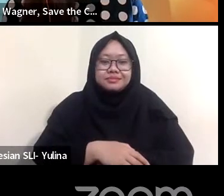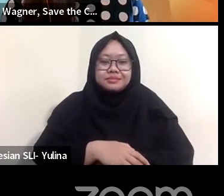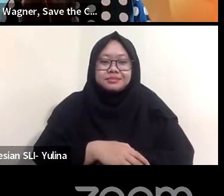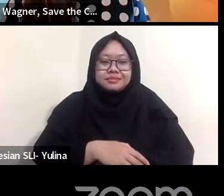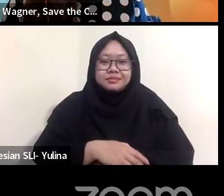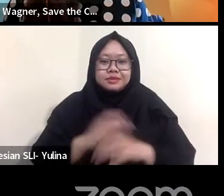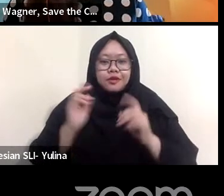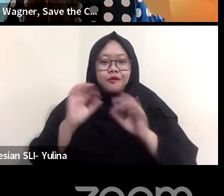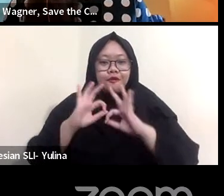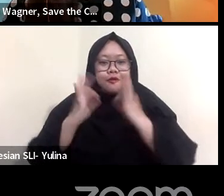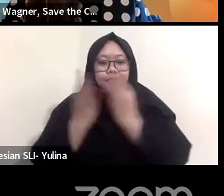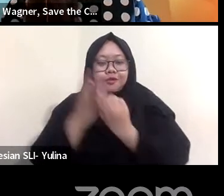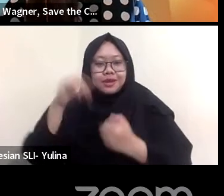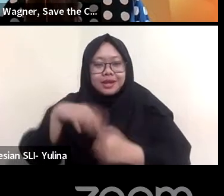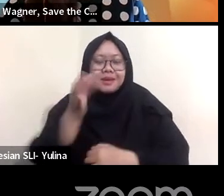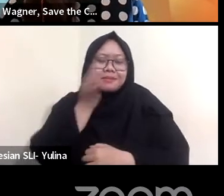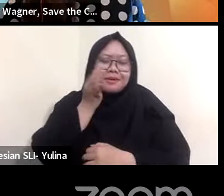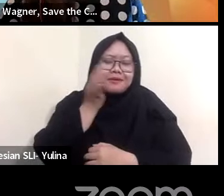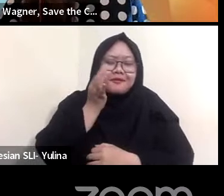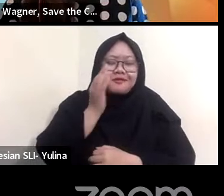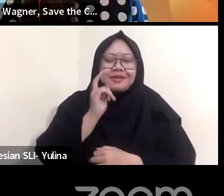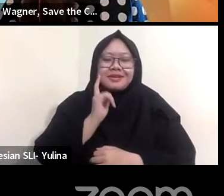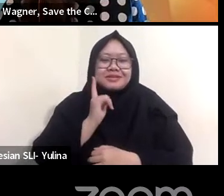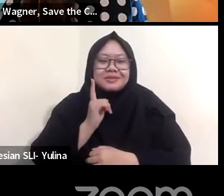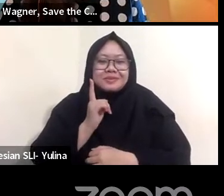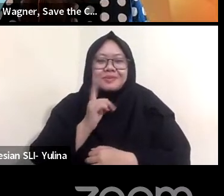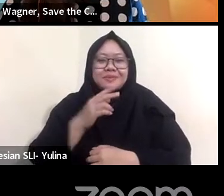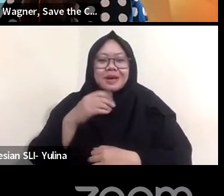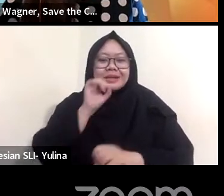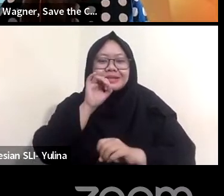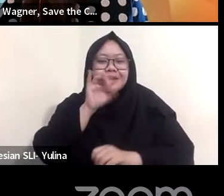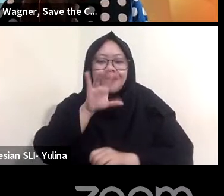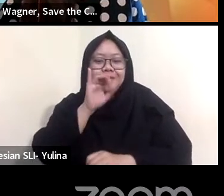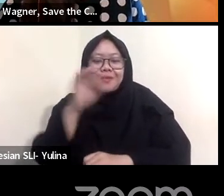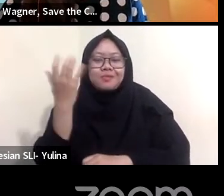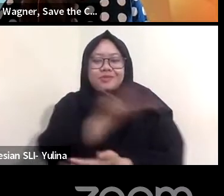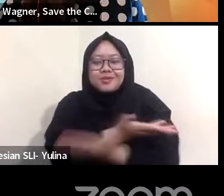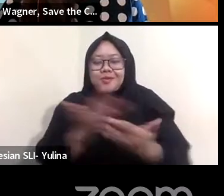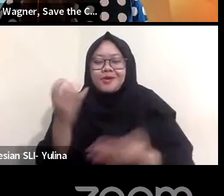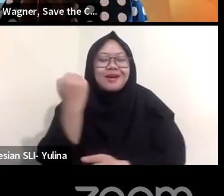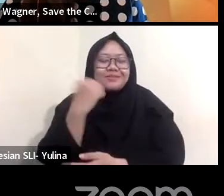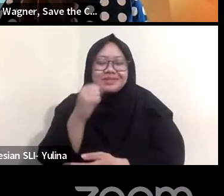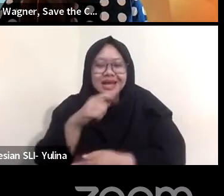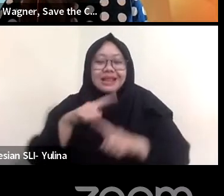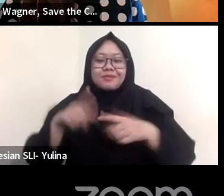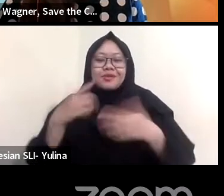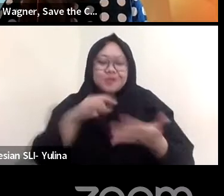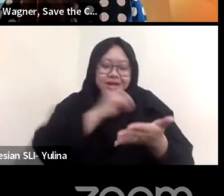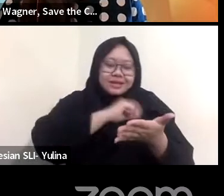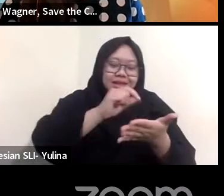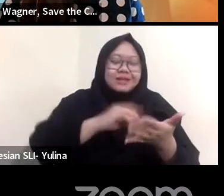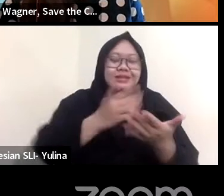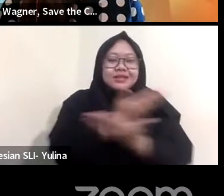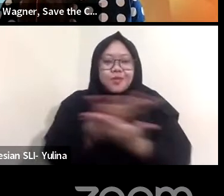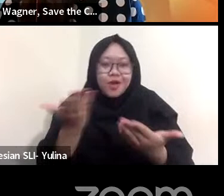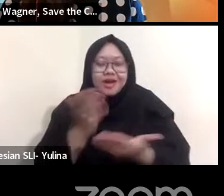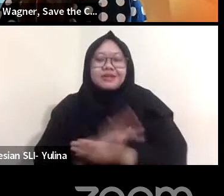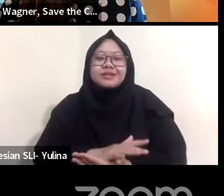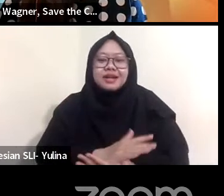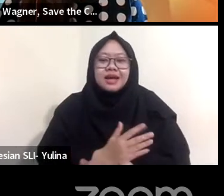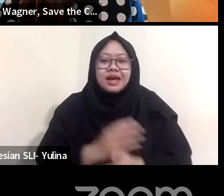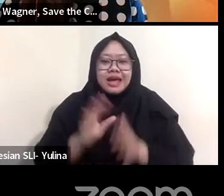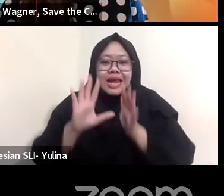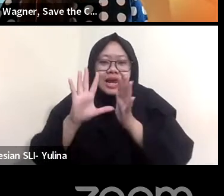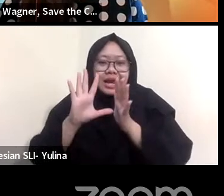questions, but we're consolidating all feedback and comments, and it will be streamlined into our C20 policy papers. Please know that